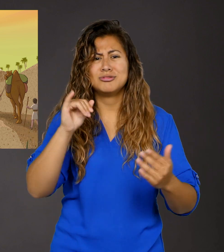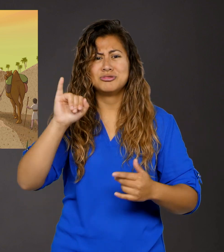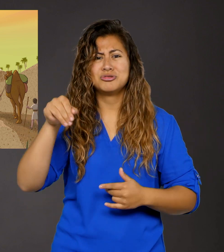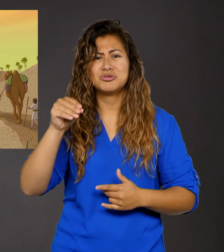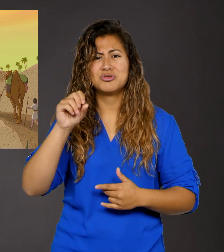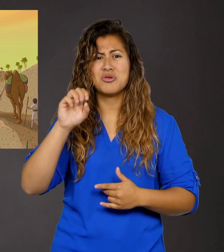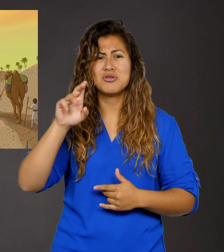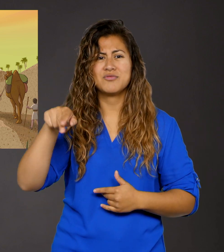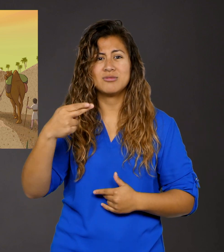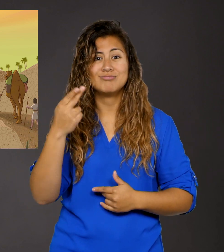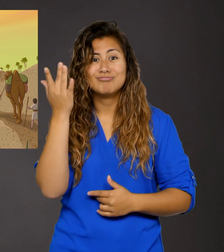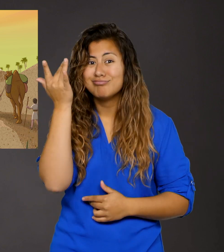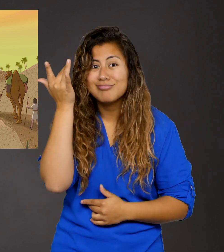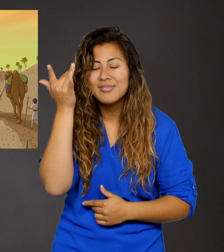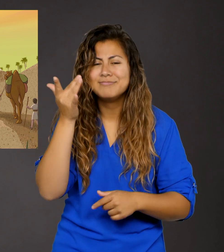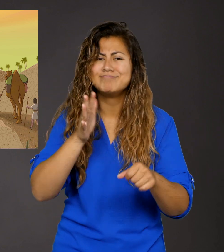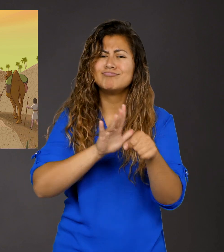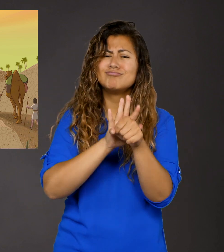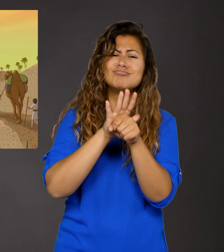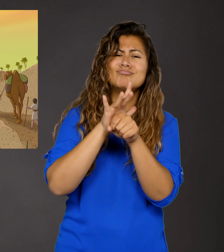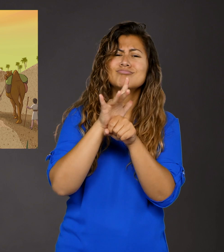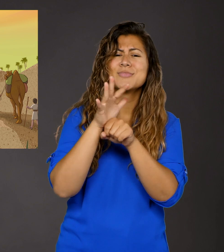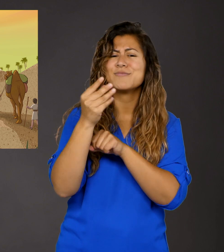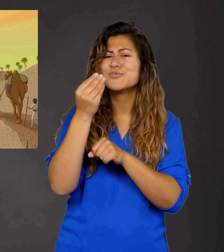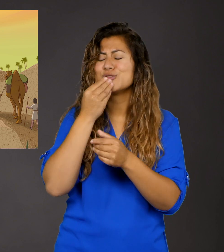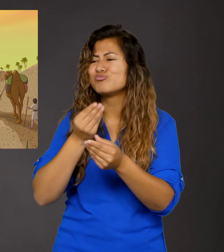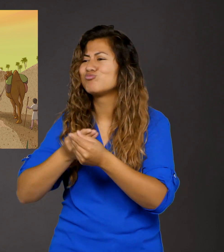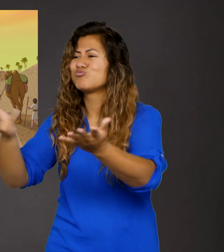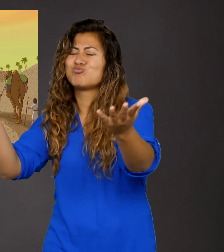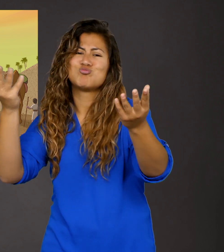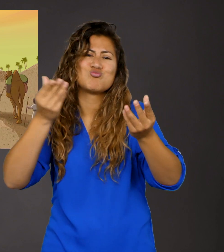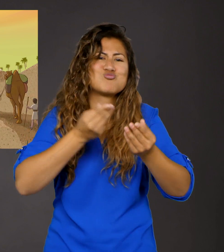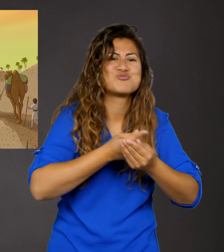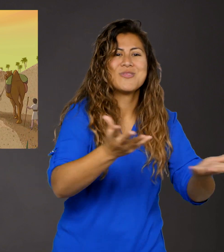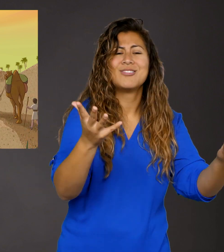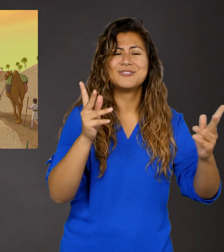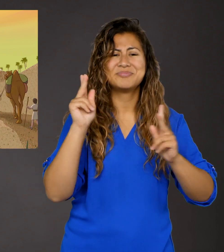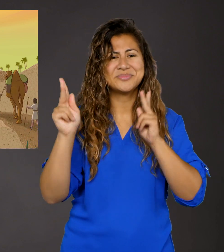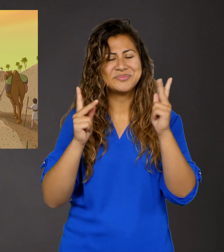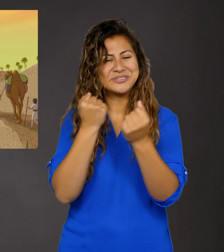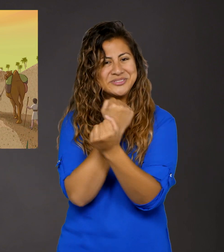Because of Joseph, the Egyptians saved enough food to help them and others survive the famine.